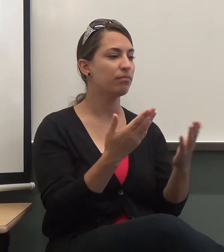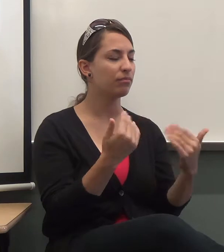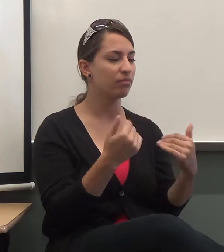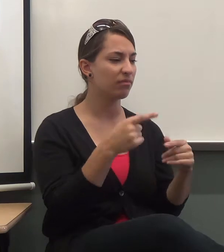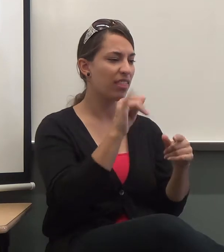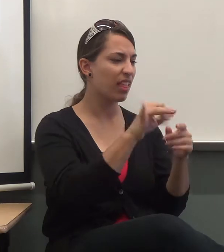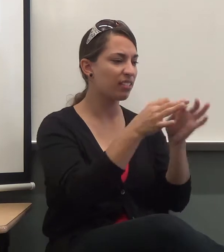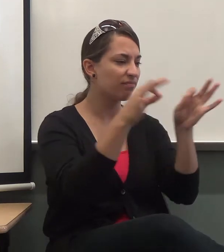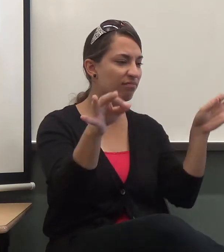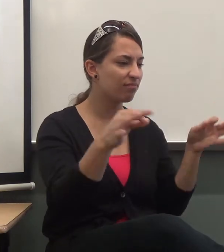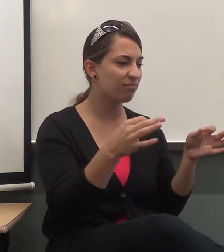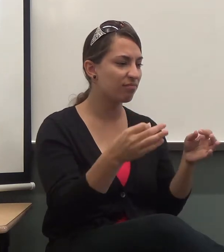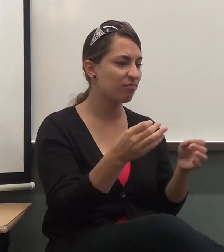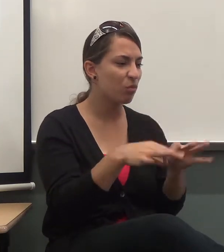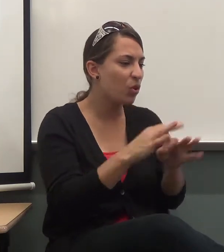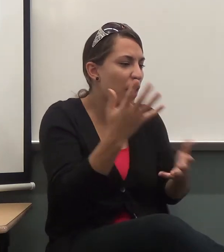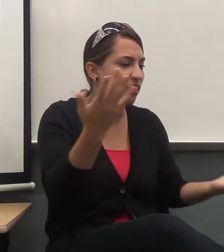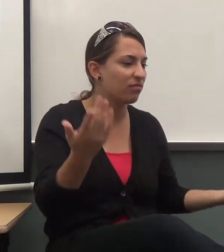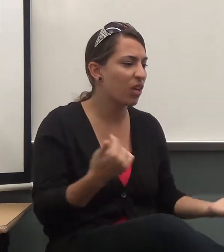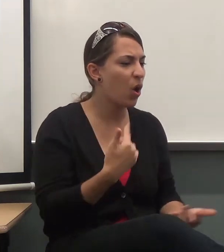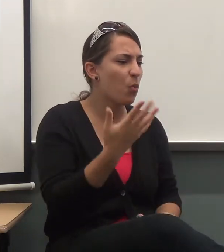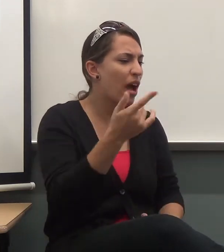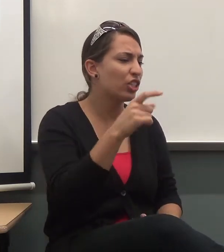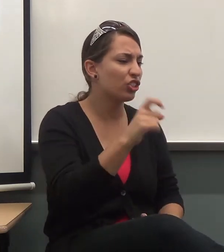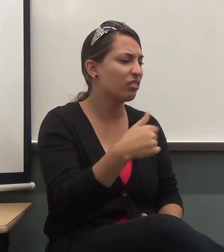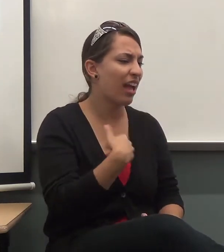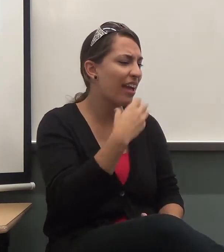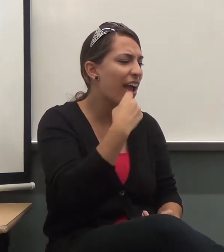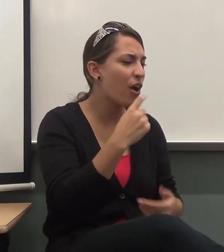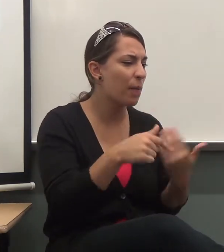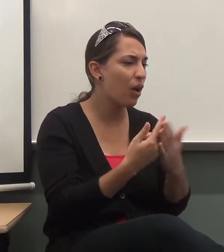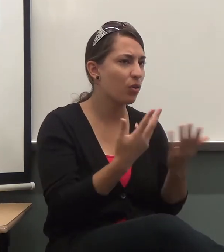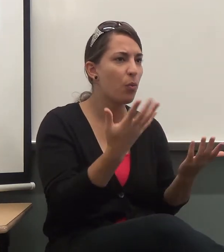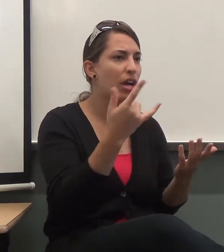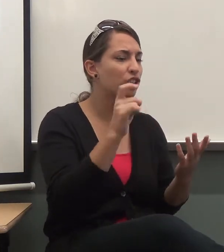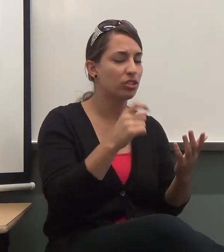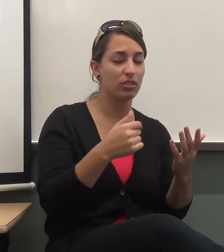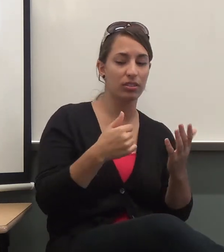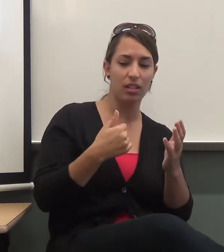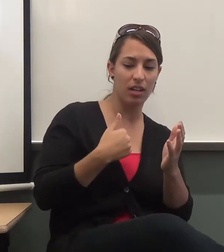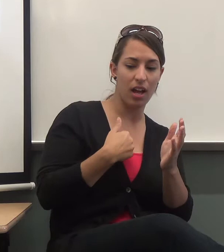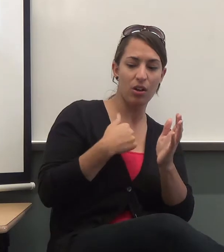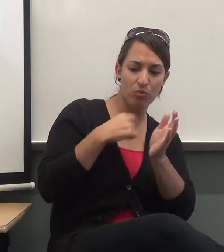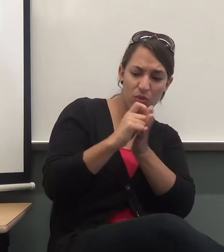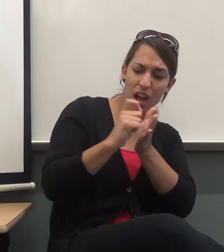Why should I care about this? Why should I write a whole paragraph about this? That's the real question here. Okay?